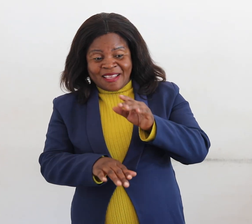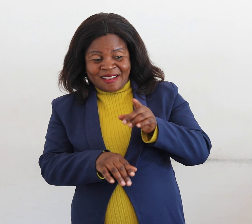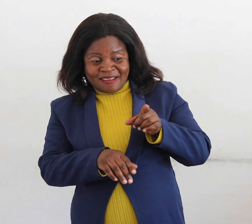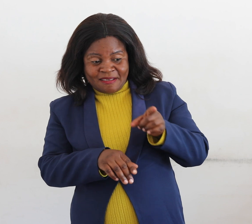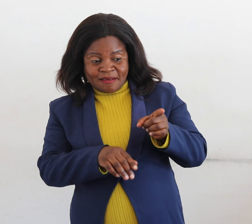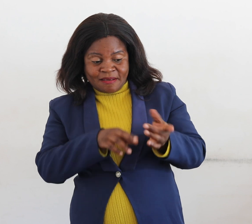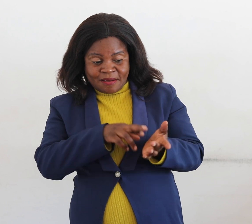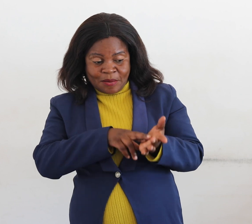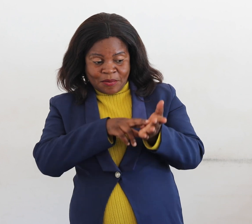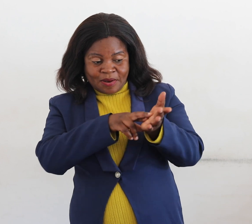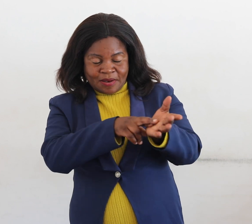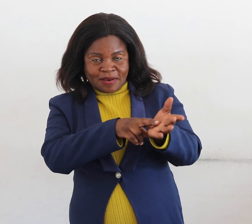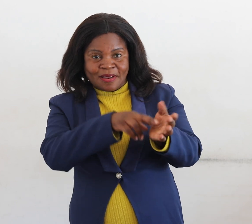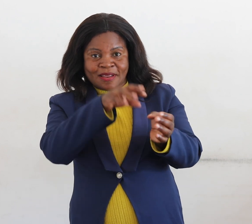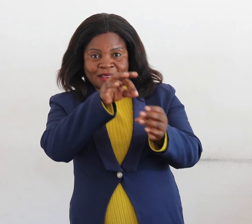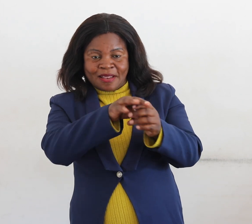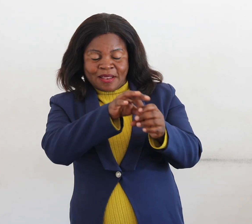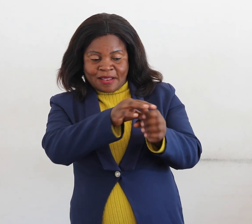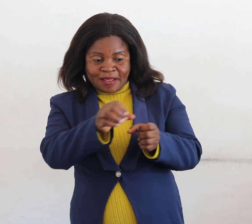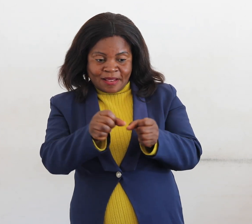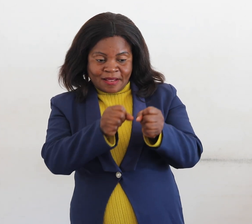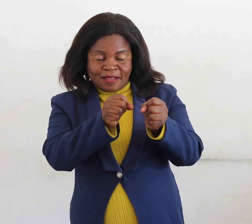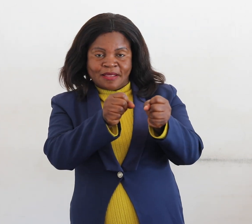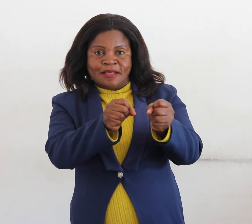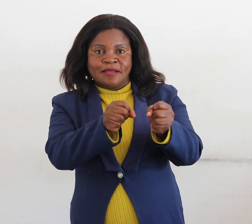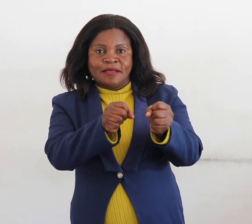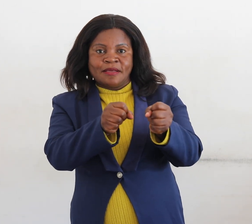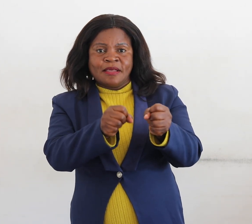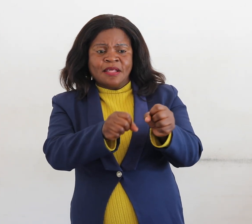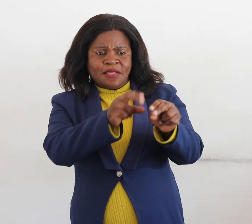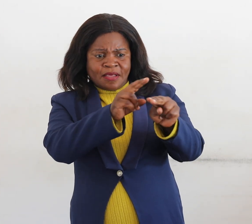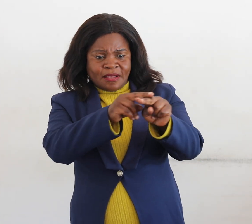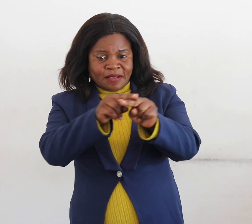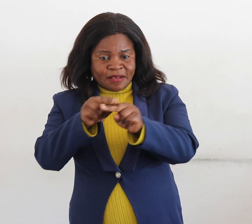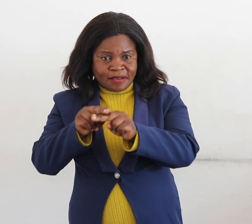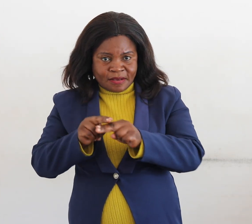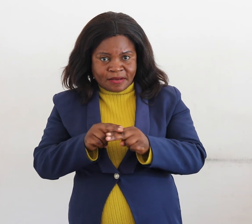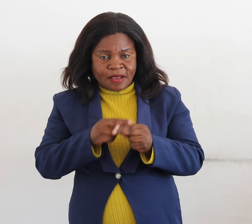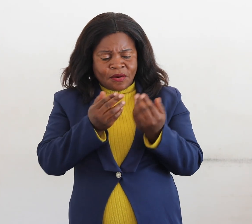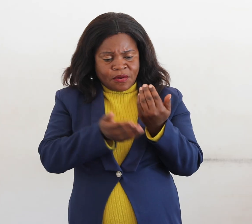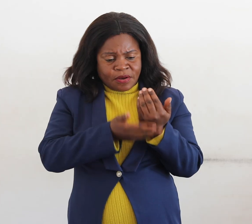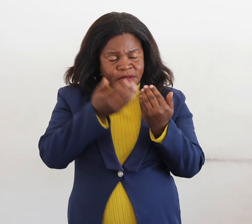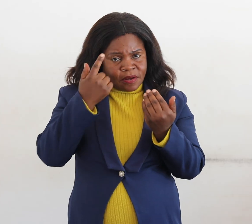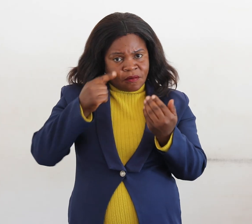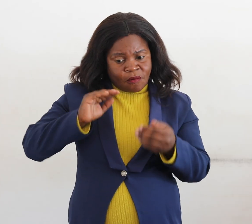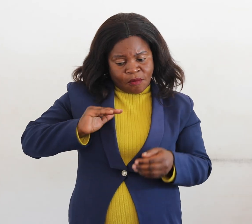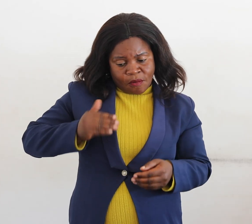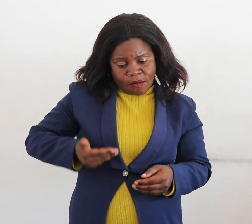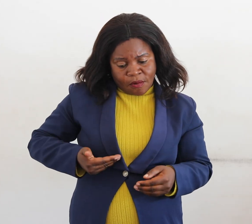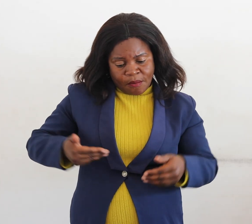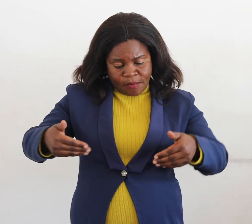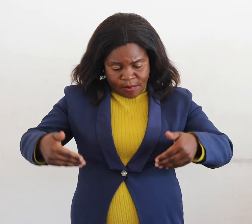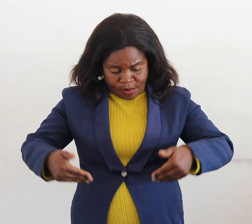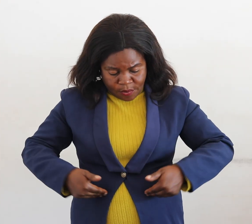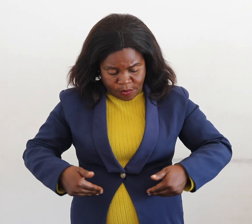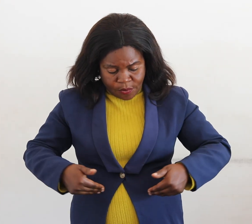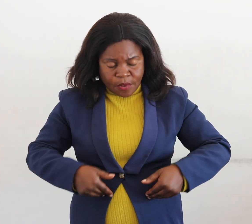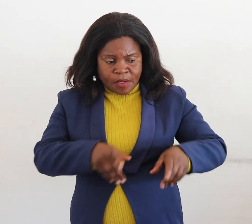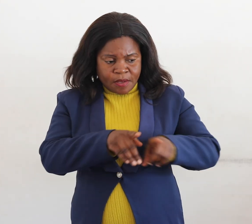representation electoral system, the seats reserved for women, youths, and persons with